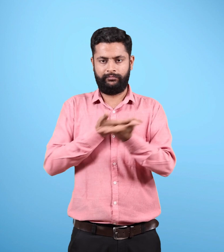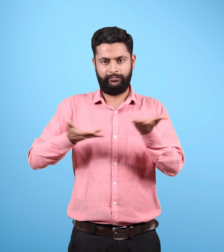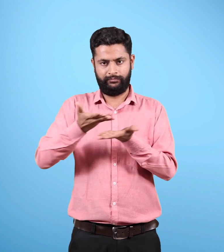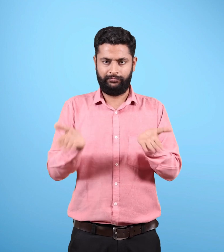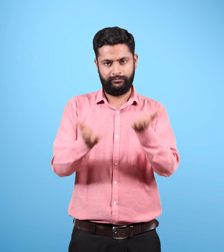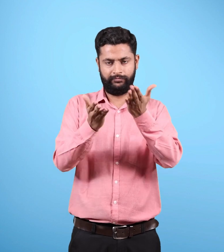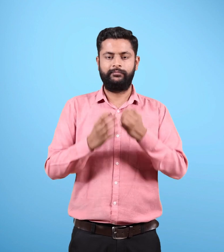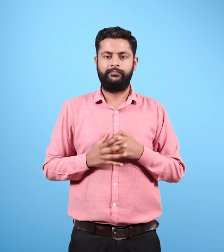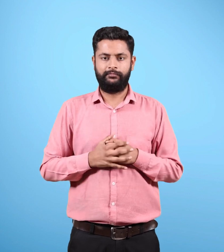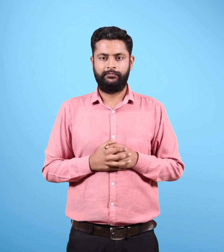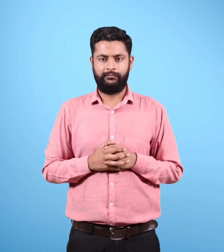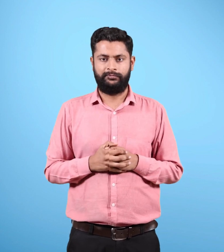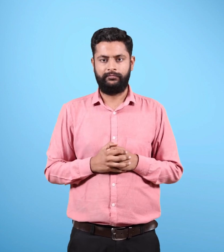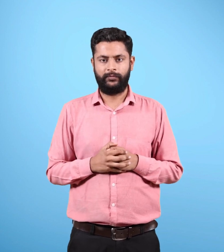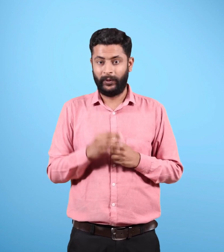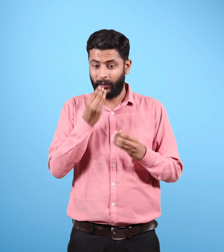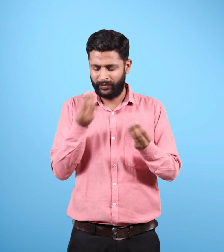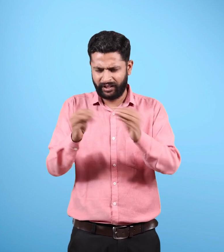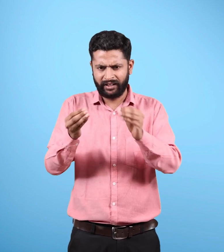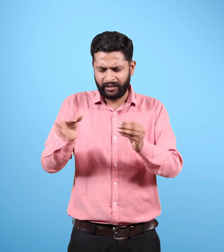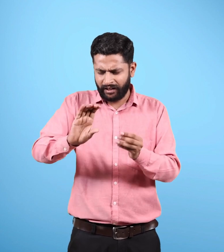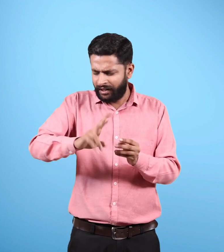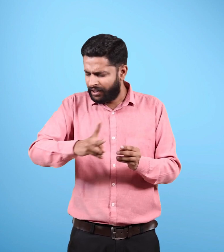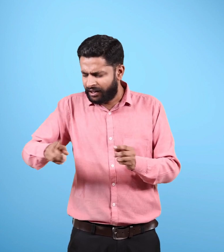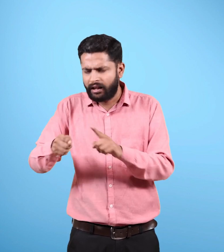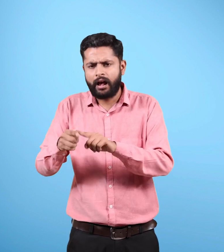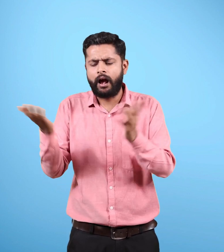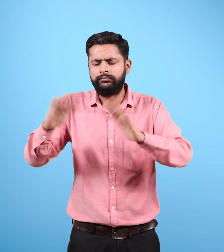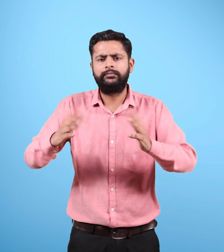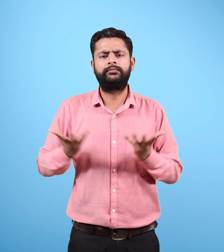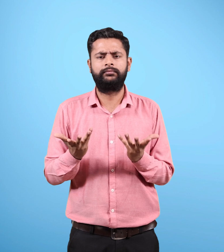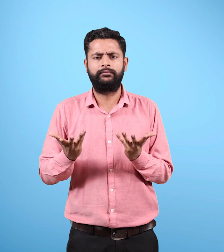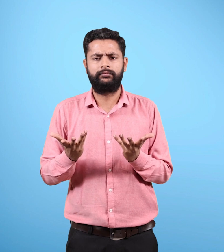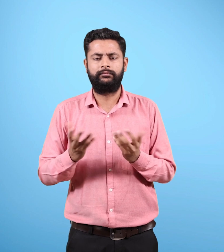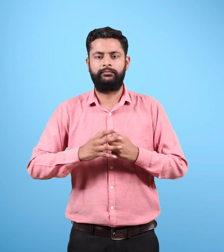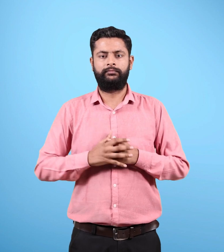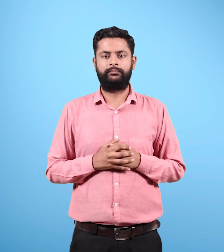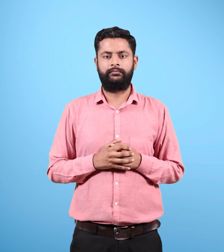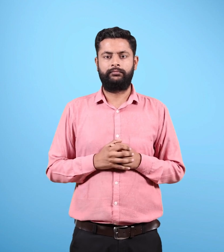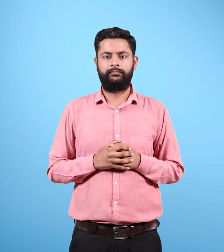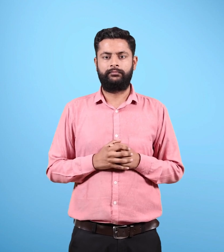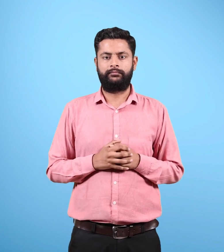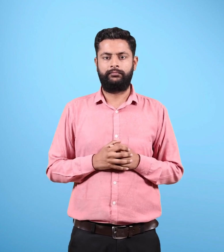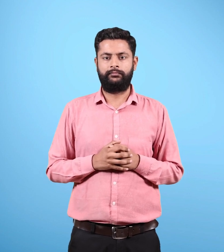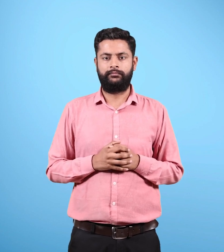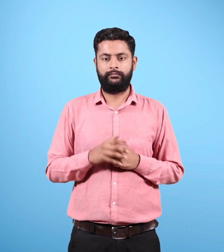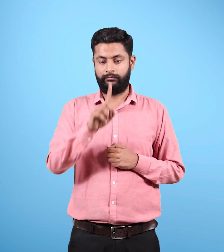Discuss in class. So, where do these ingredients come from?